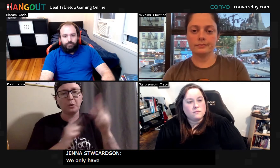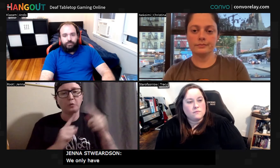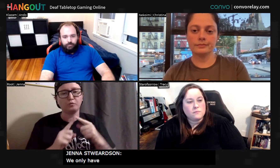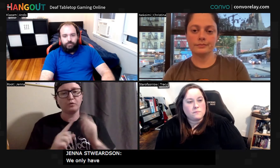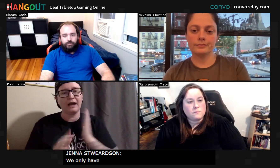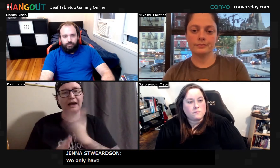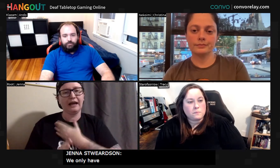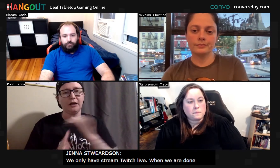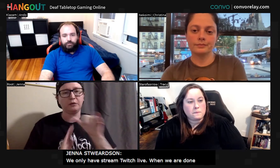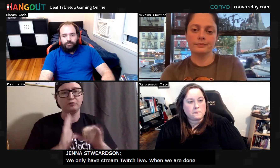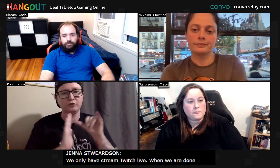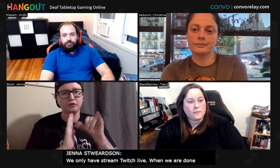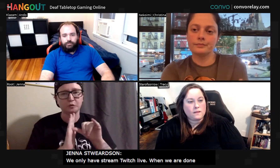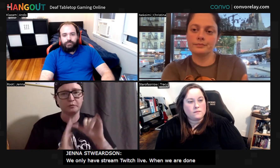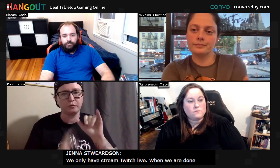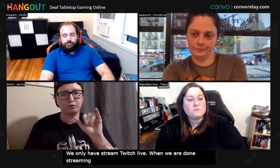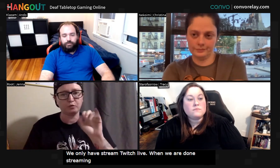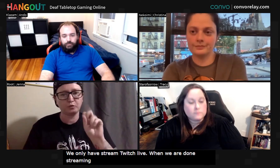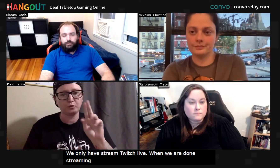we upload it to our YouTube